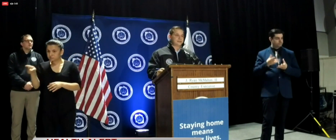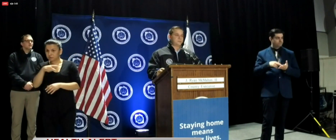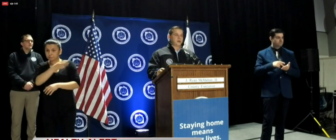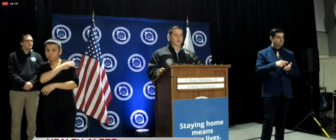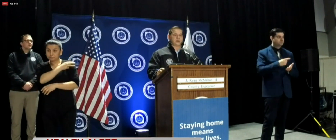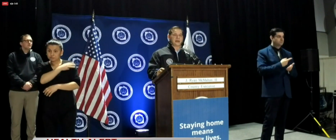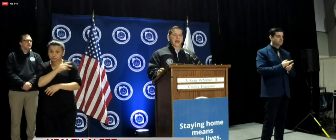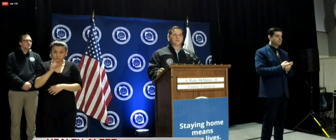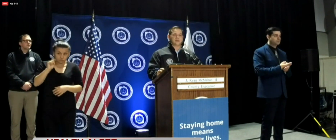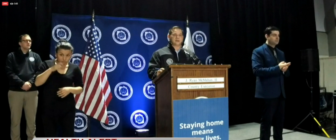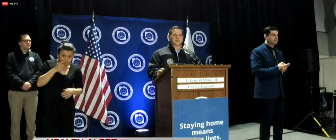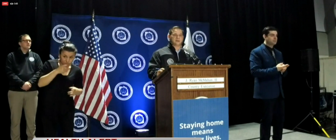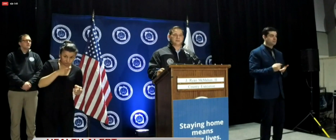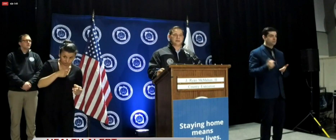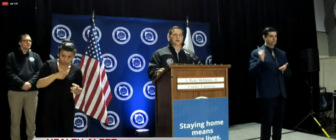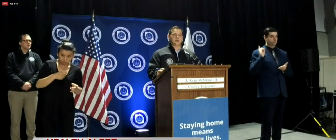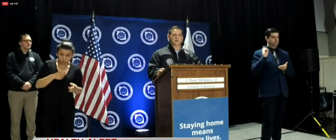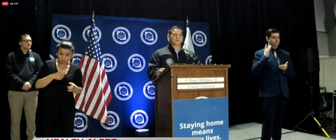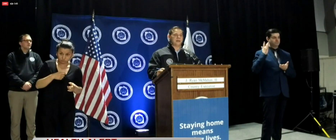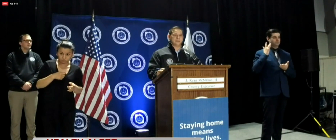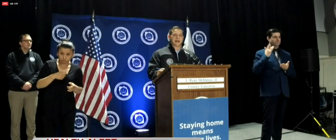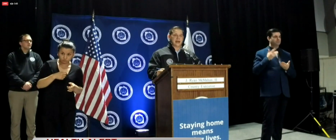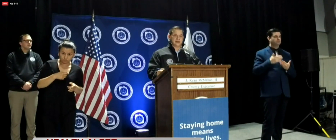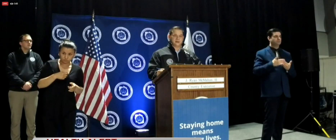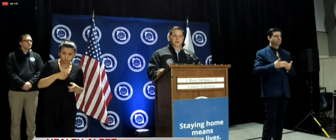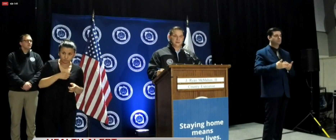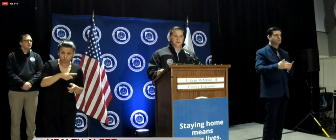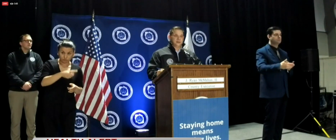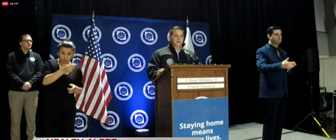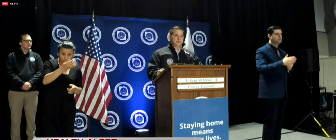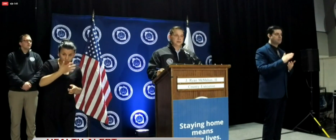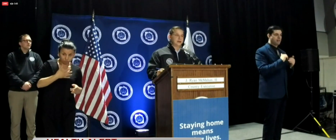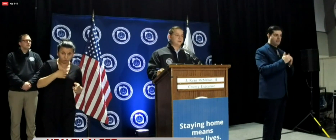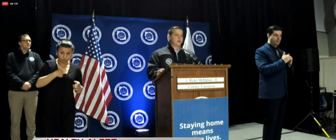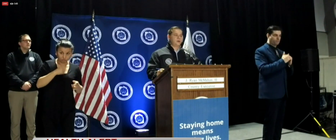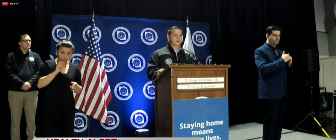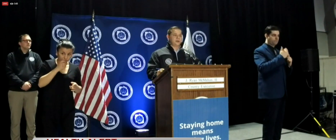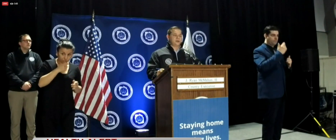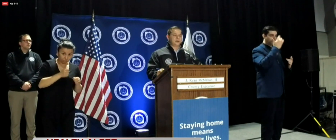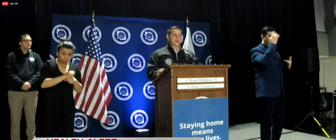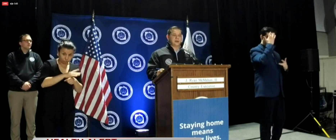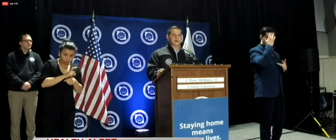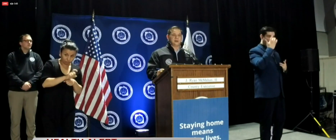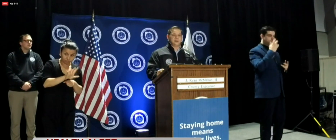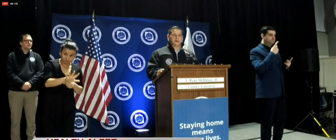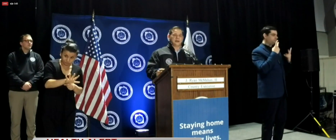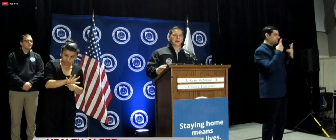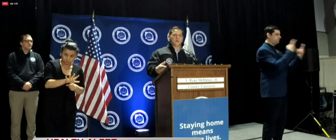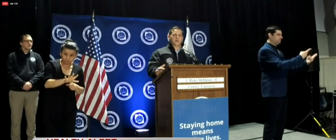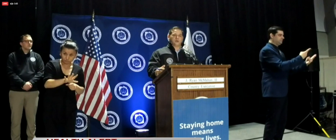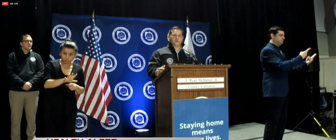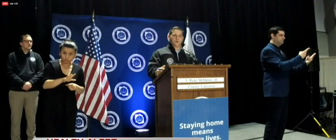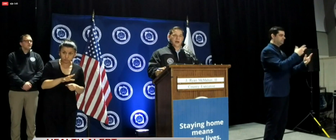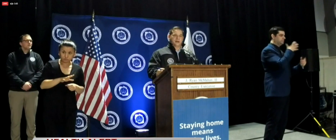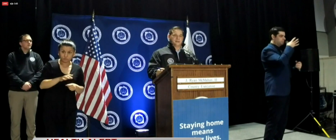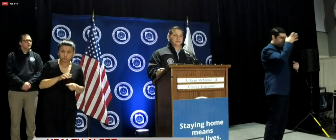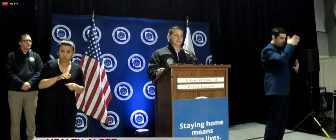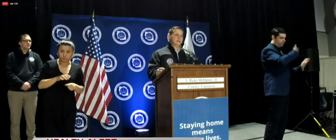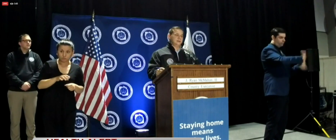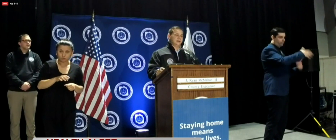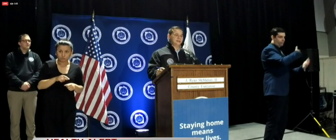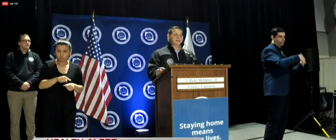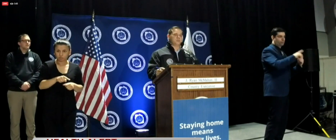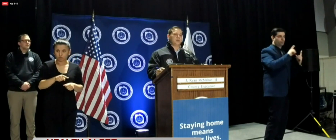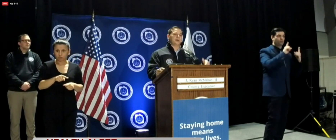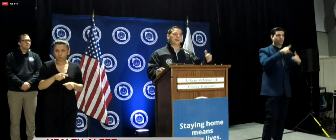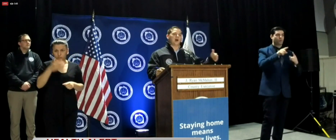got sick by going and having dinner with mom and dad, then going and hanging out with their friends.